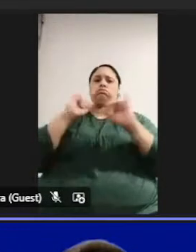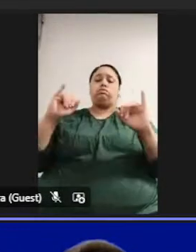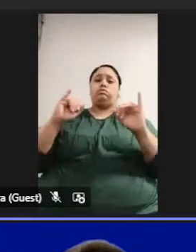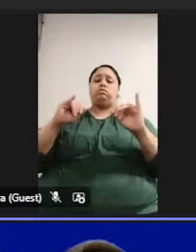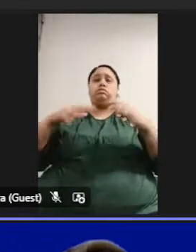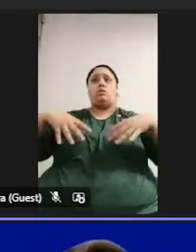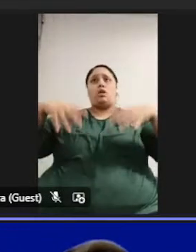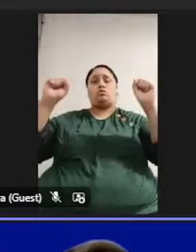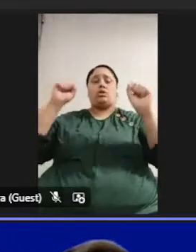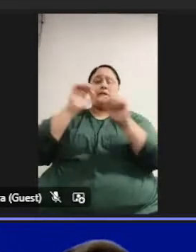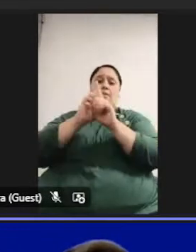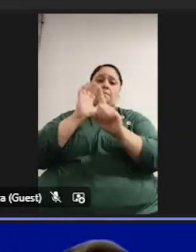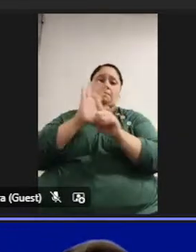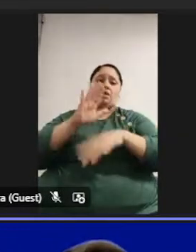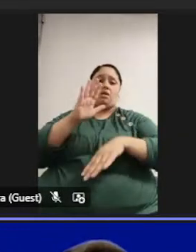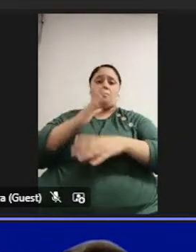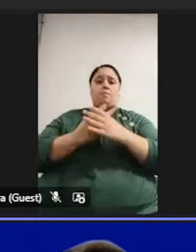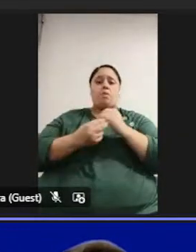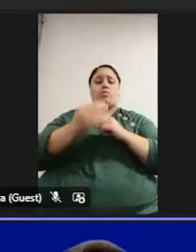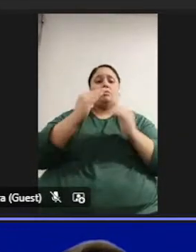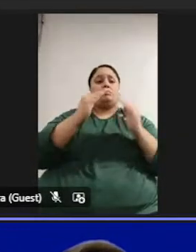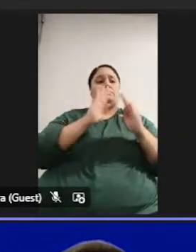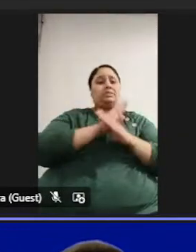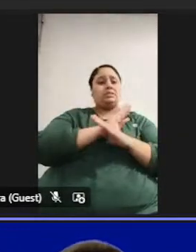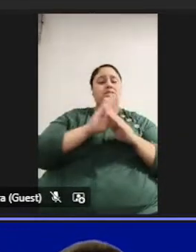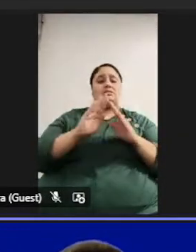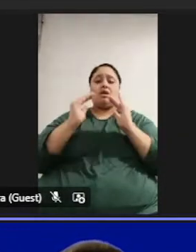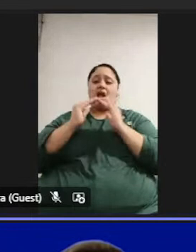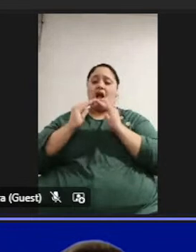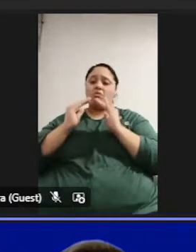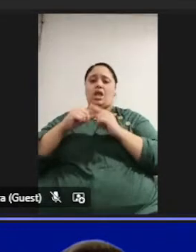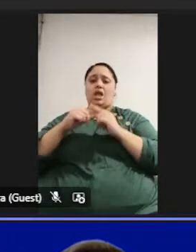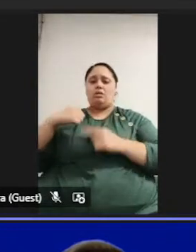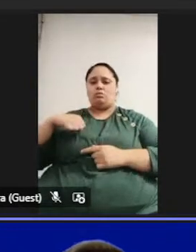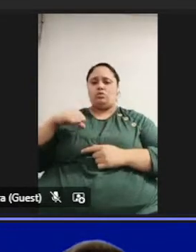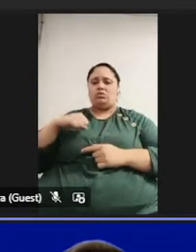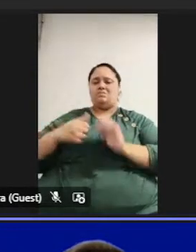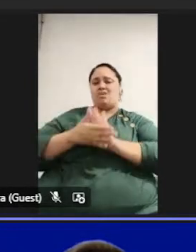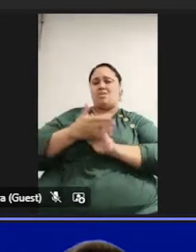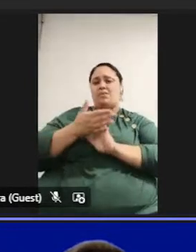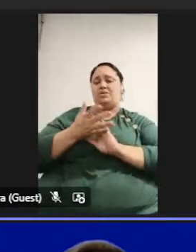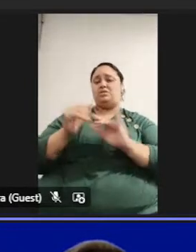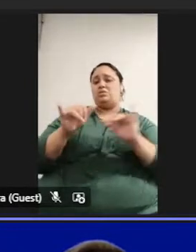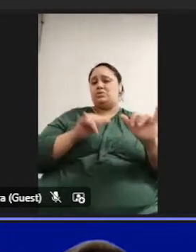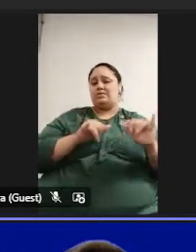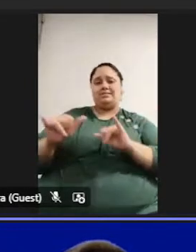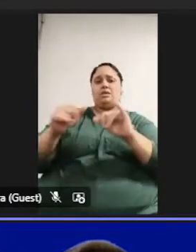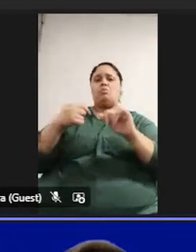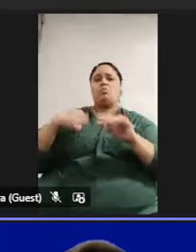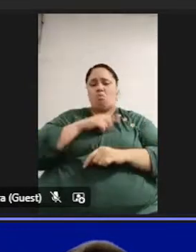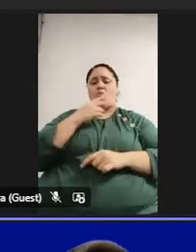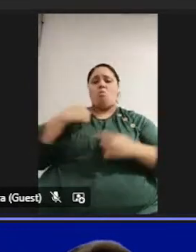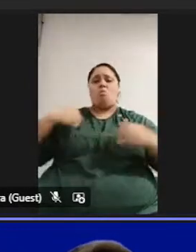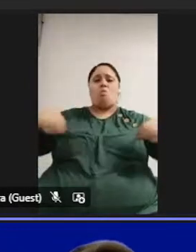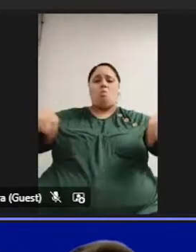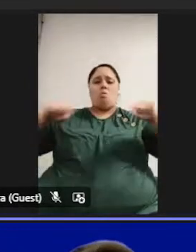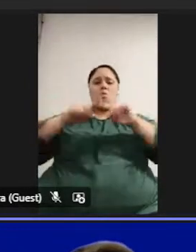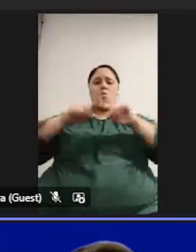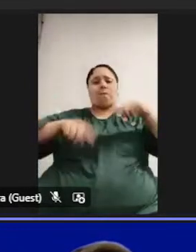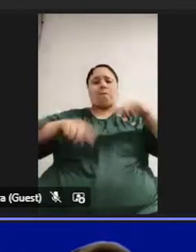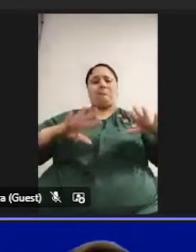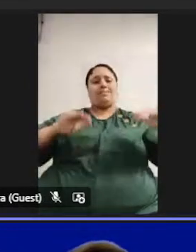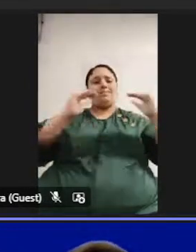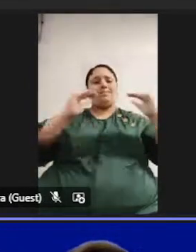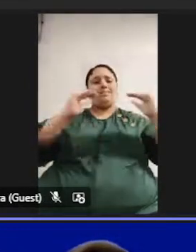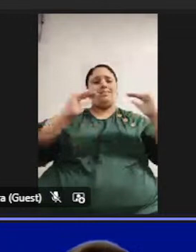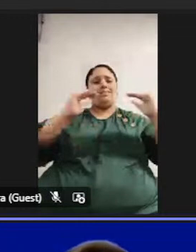businesses, households, and municipal operations. So just the same that we're all subject to various stages of load shedding,